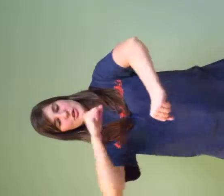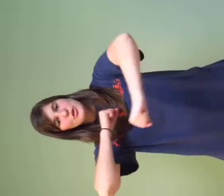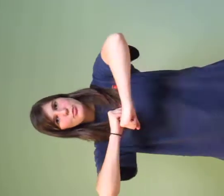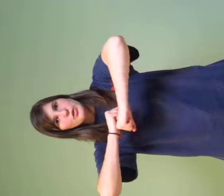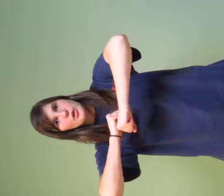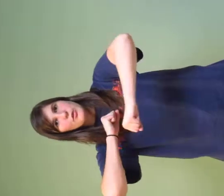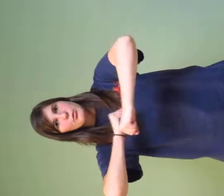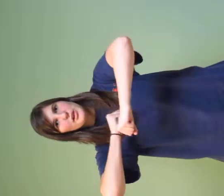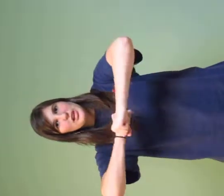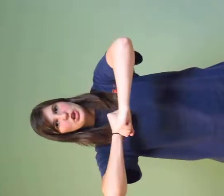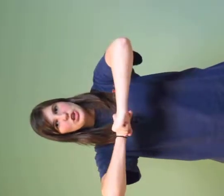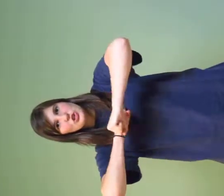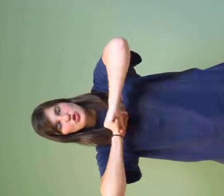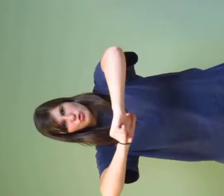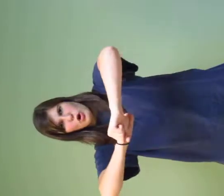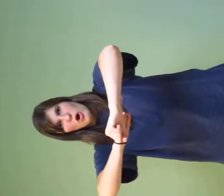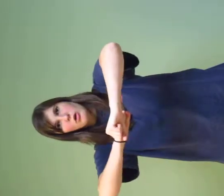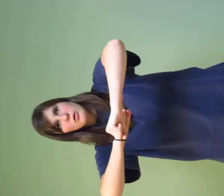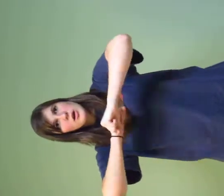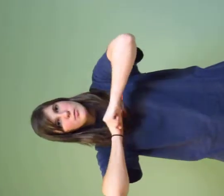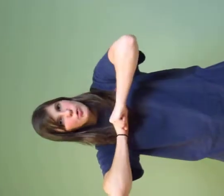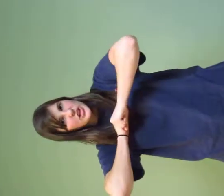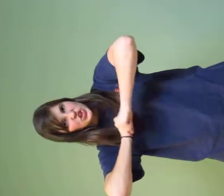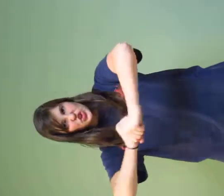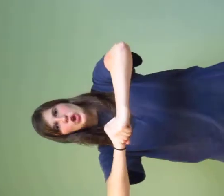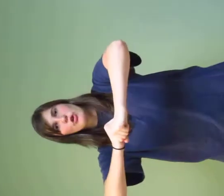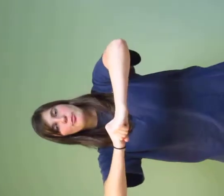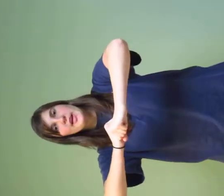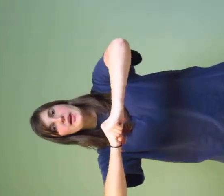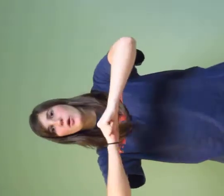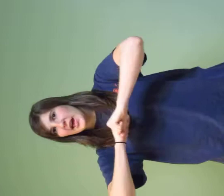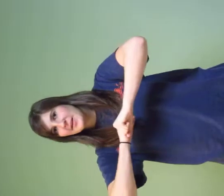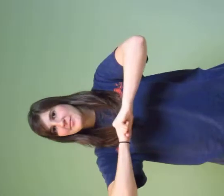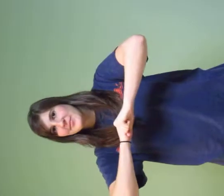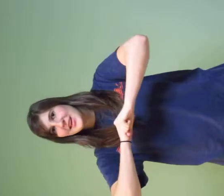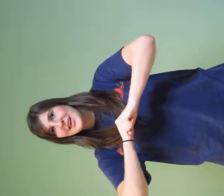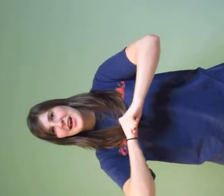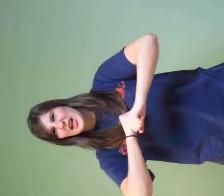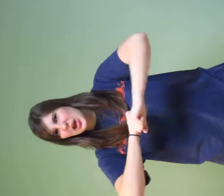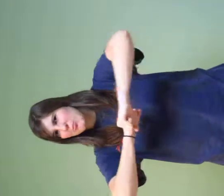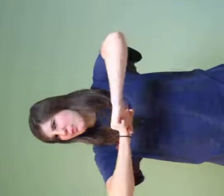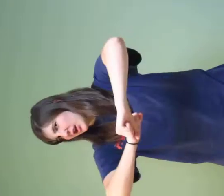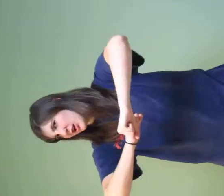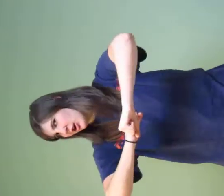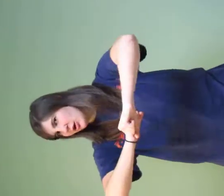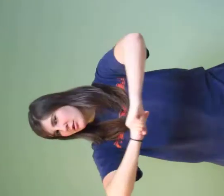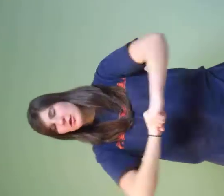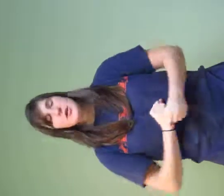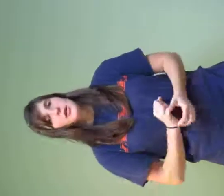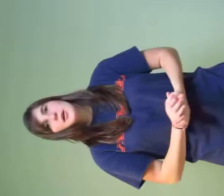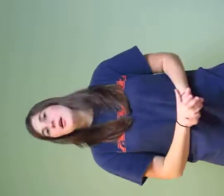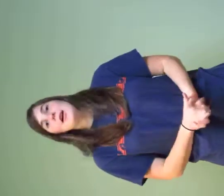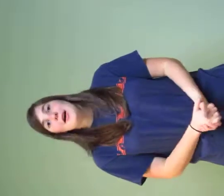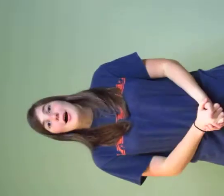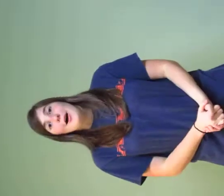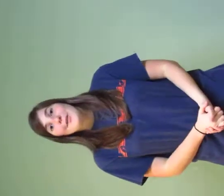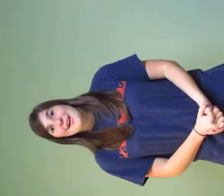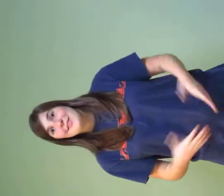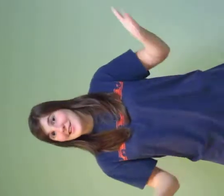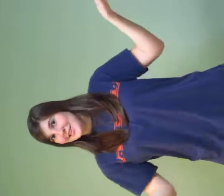do preserve really good and strong. Preserve me, okay? Kind of like a bodyguard. Alright, well these are the